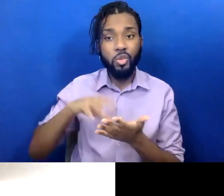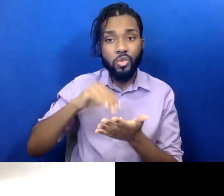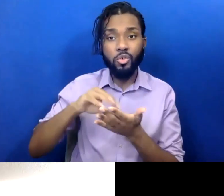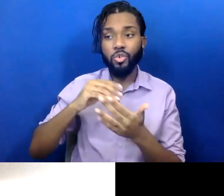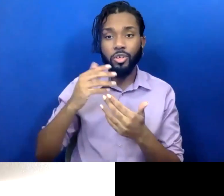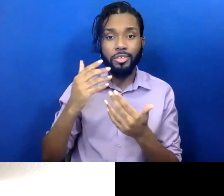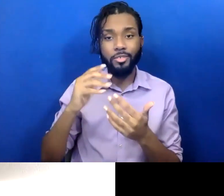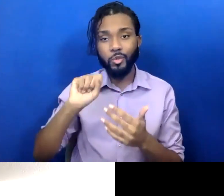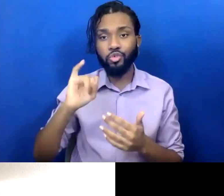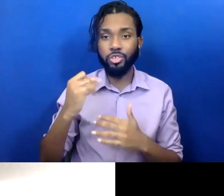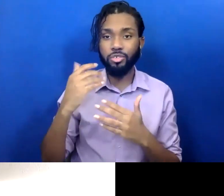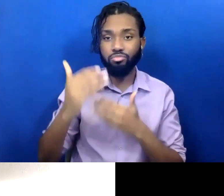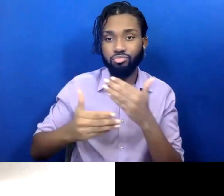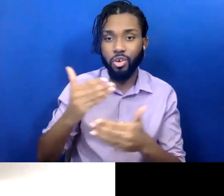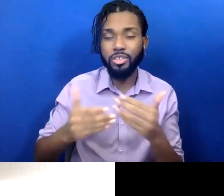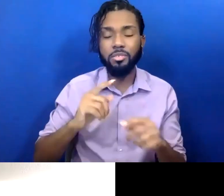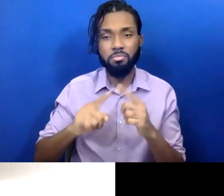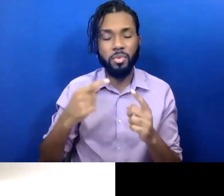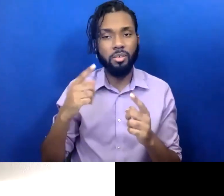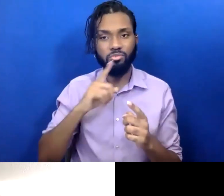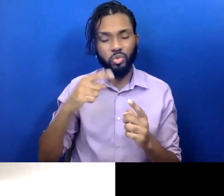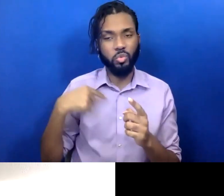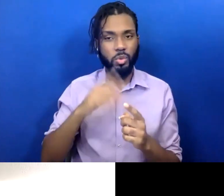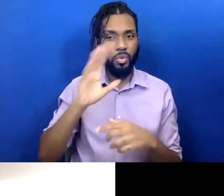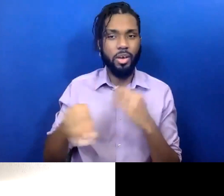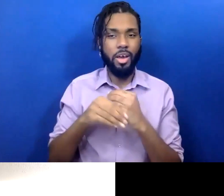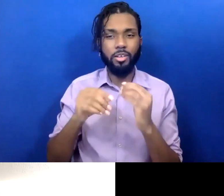justice, and we probably would have added more directed